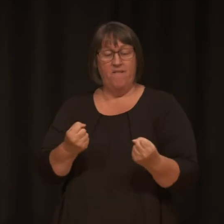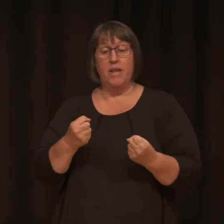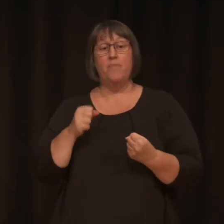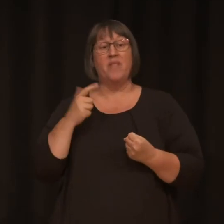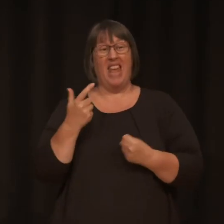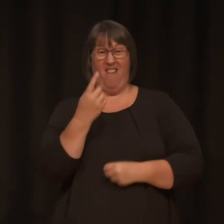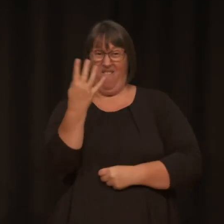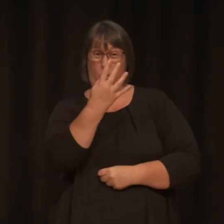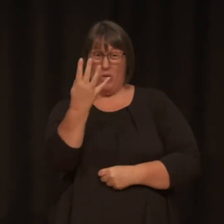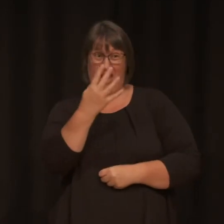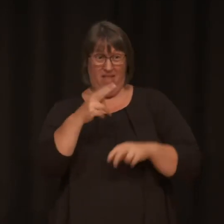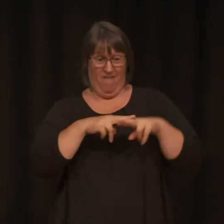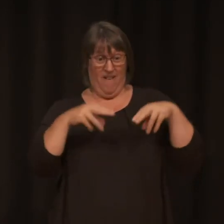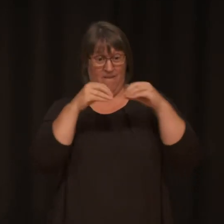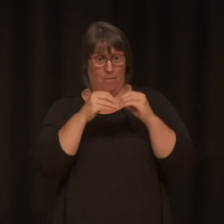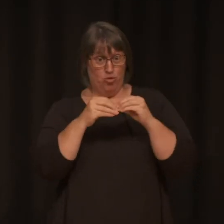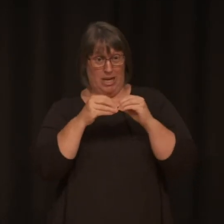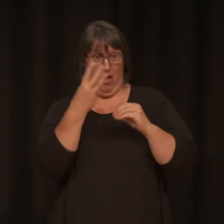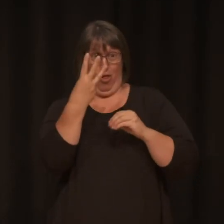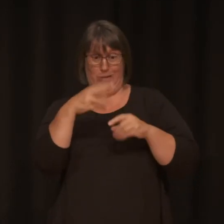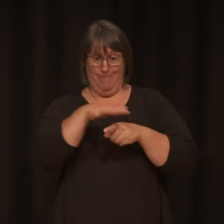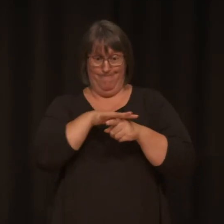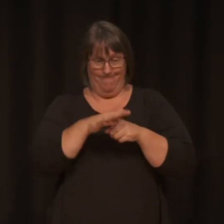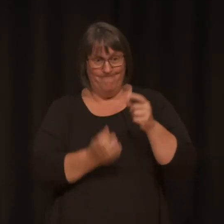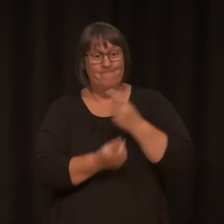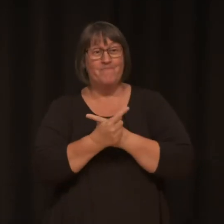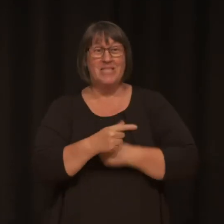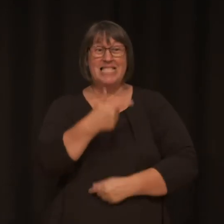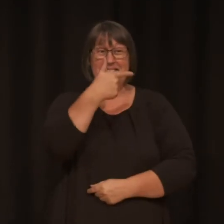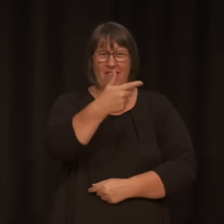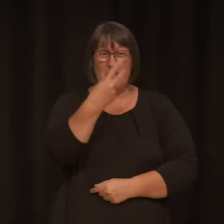the 14th of February, we've undertaken